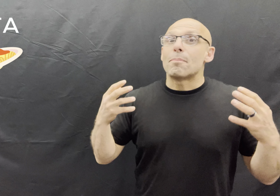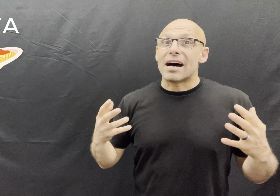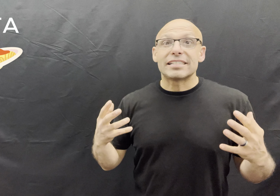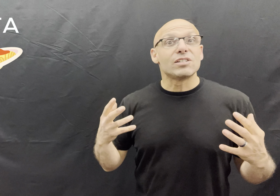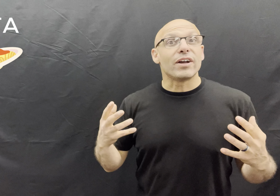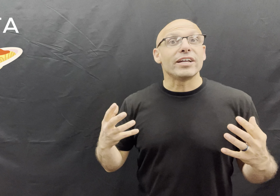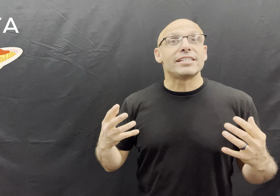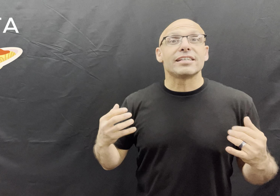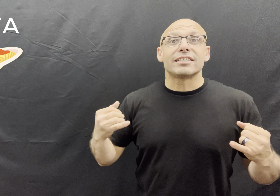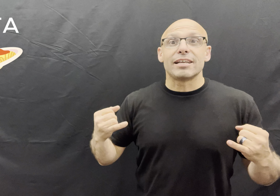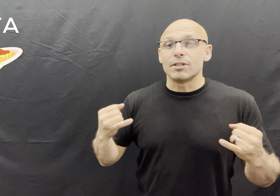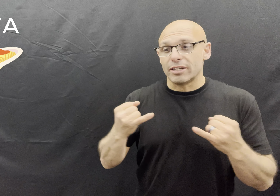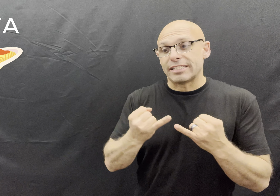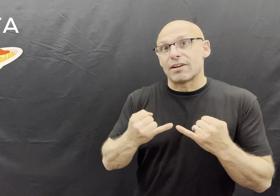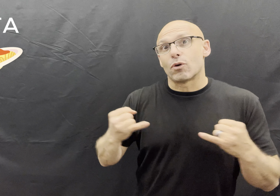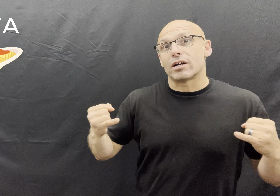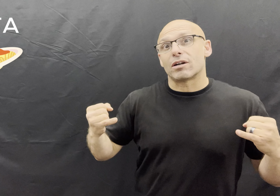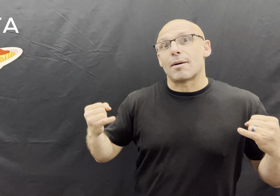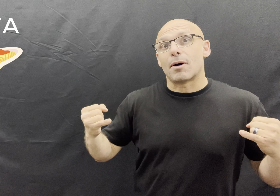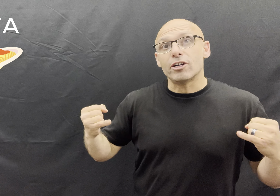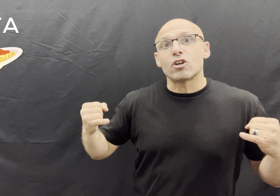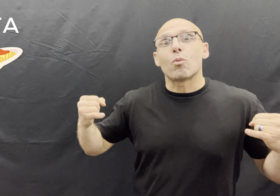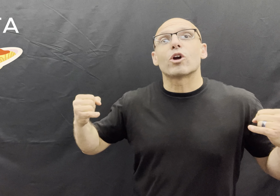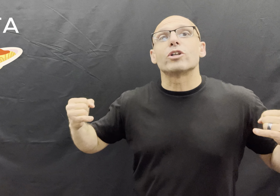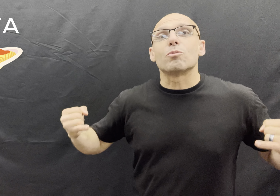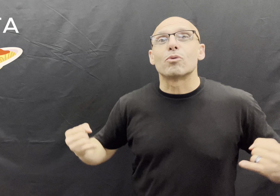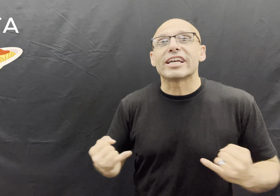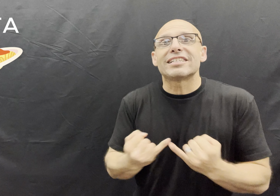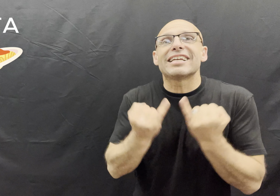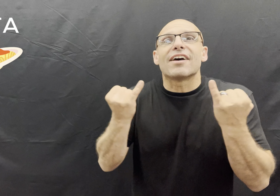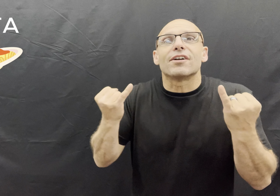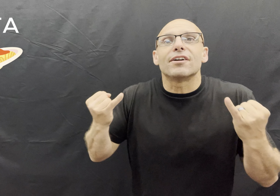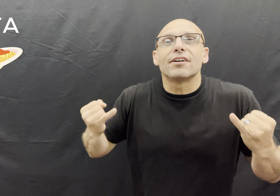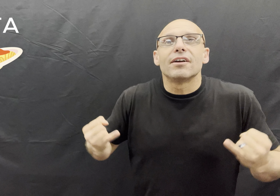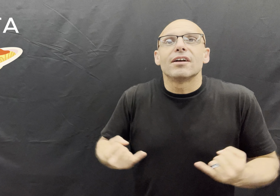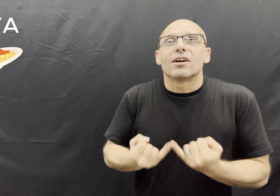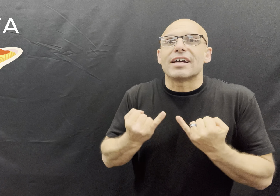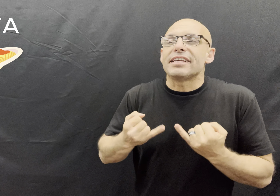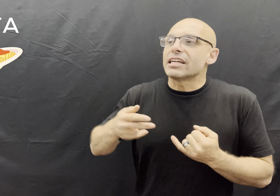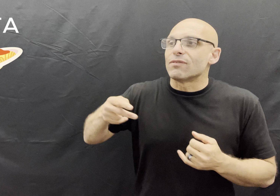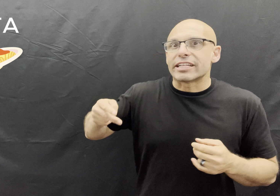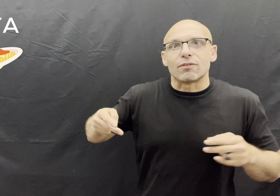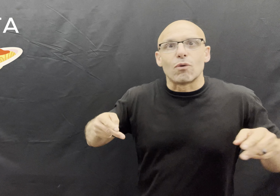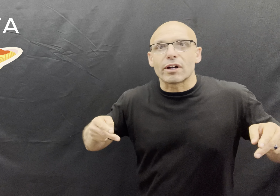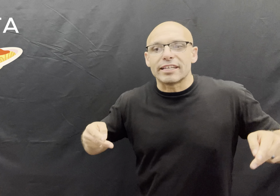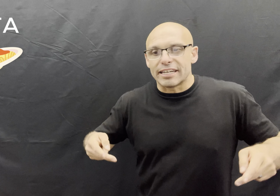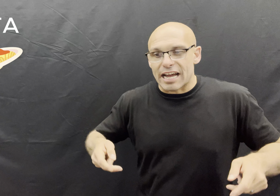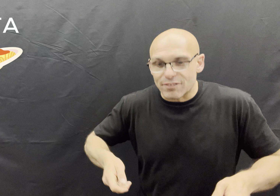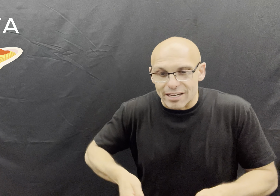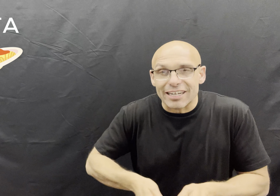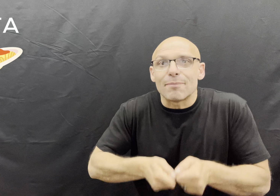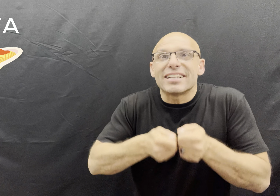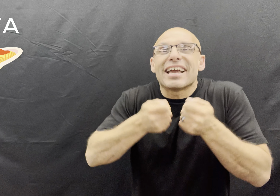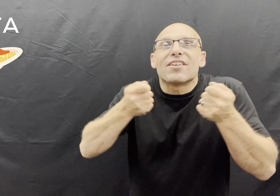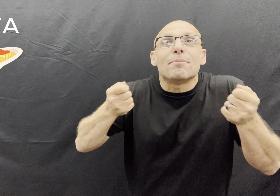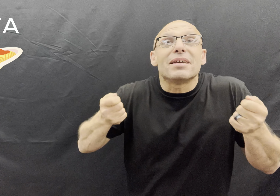Pasta is very similar. Instead of going apart, we are going to bring it together. All right, think of like the fork and the knife kind of coming together and mixing